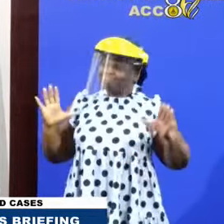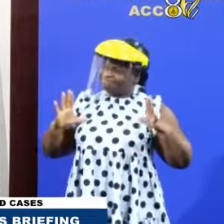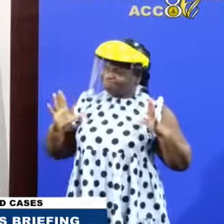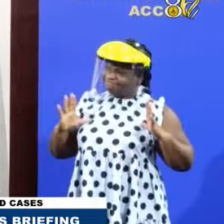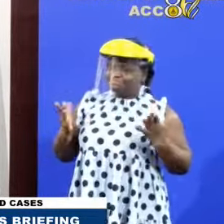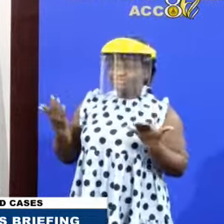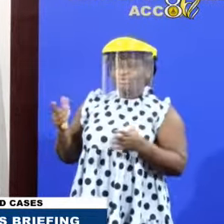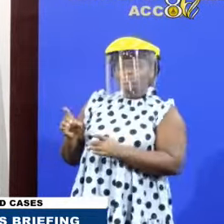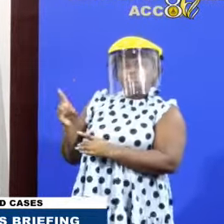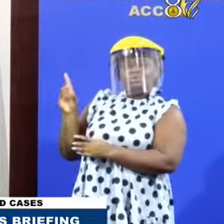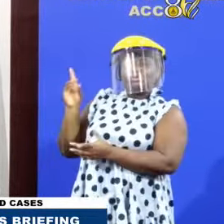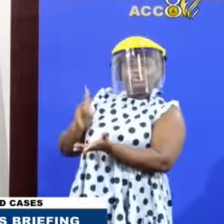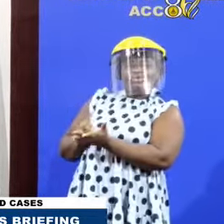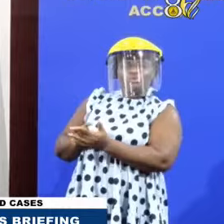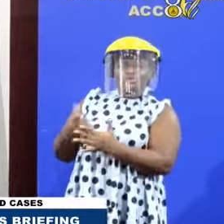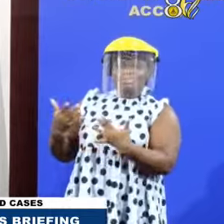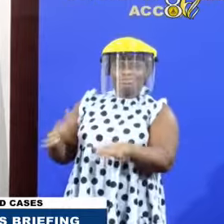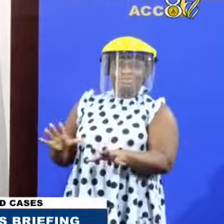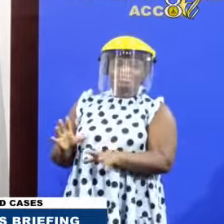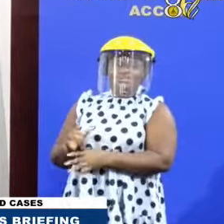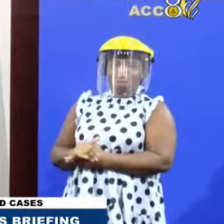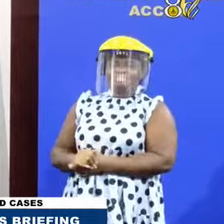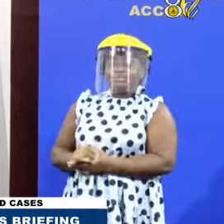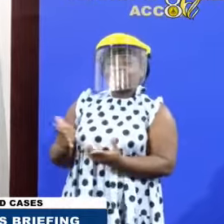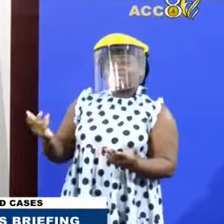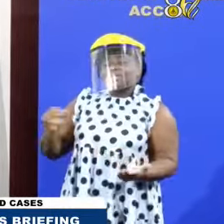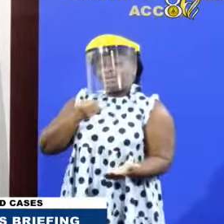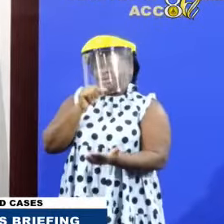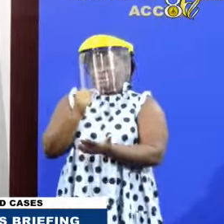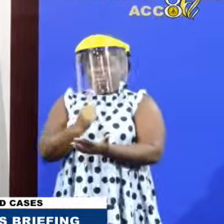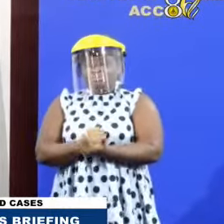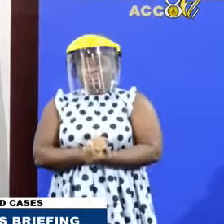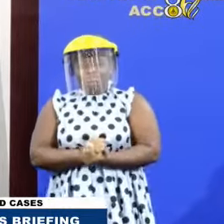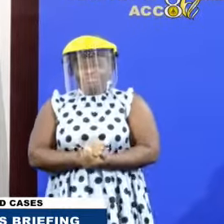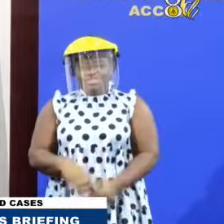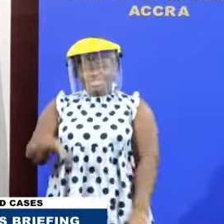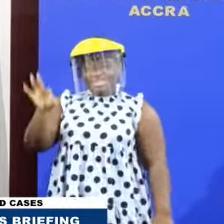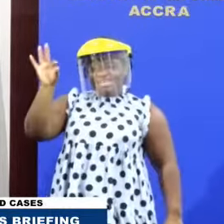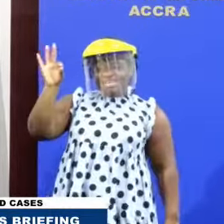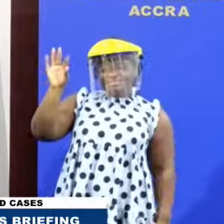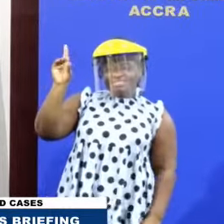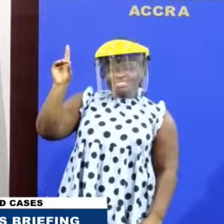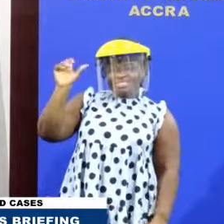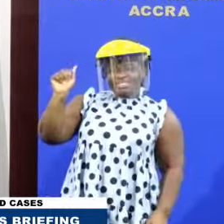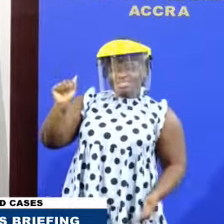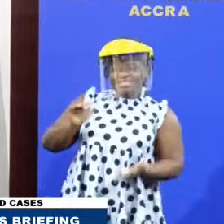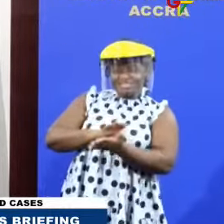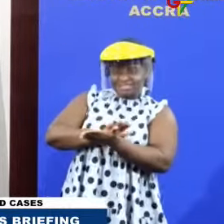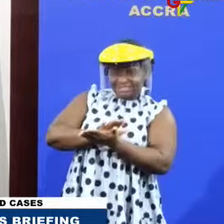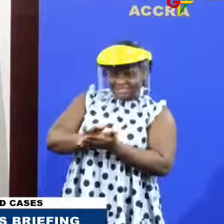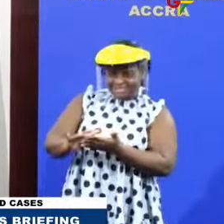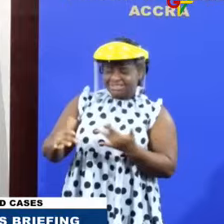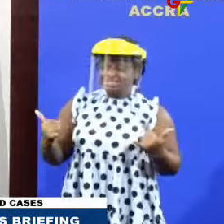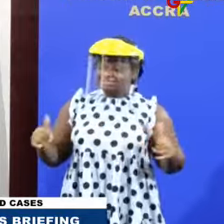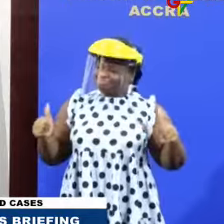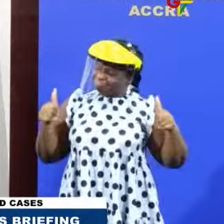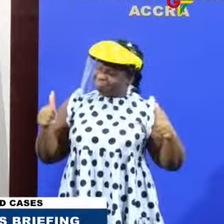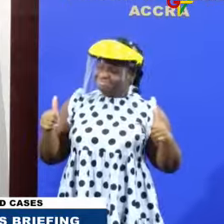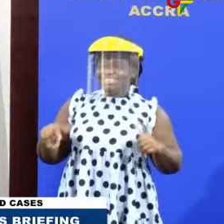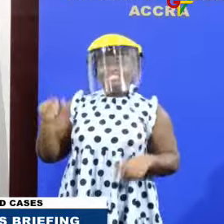you wrap up for us. Yeah, thank you. I'm sure FDA is very clear. So,